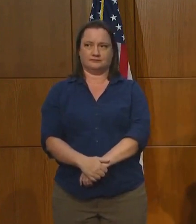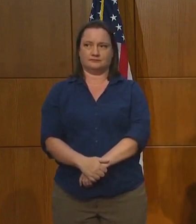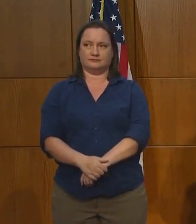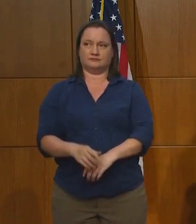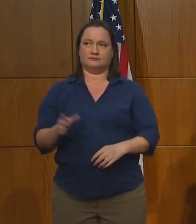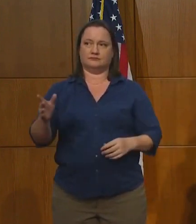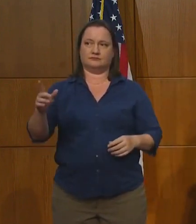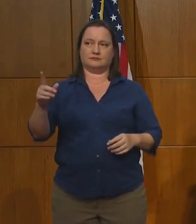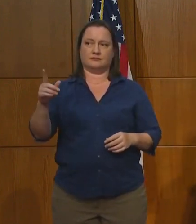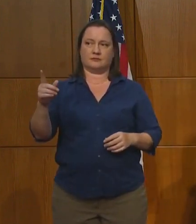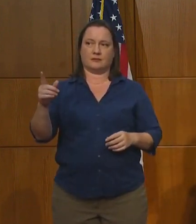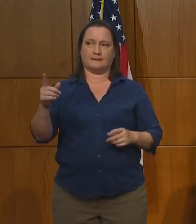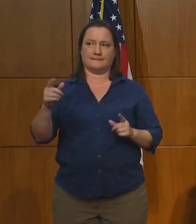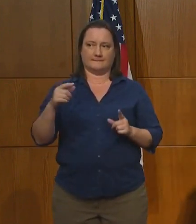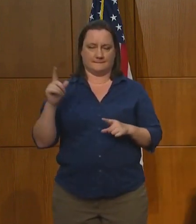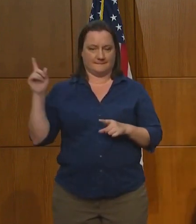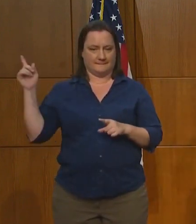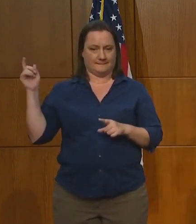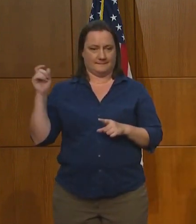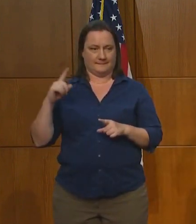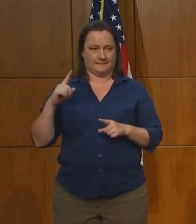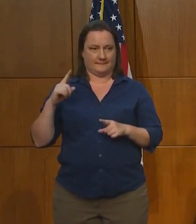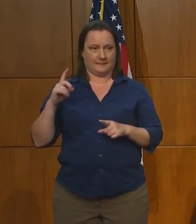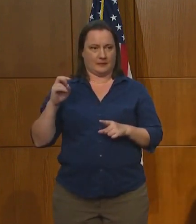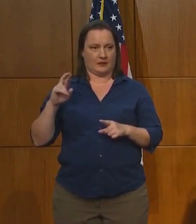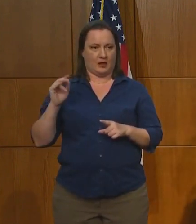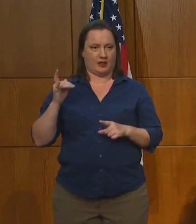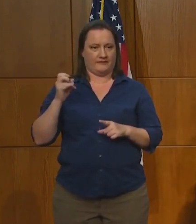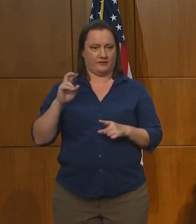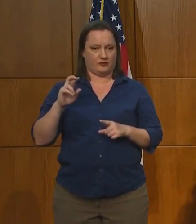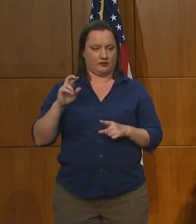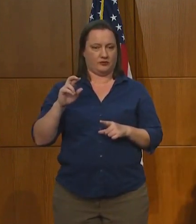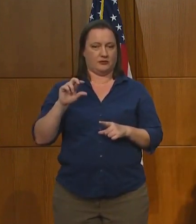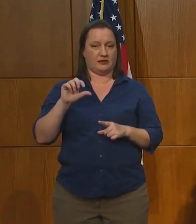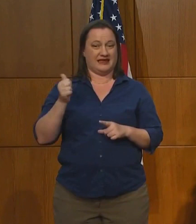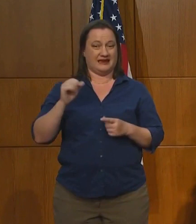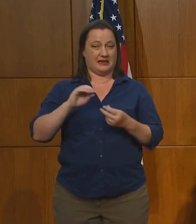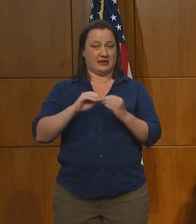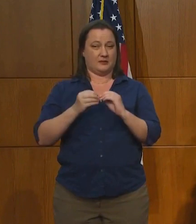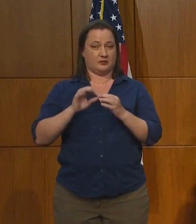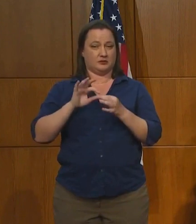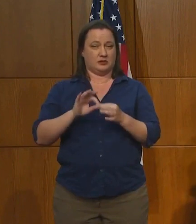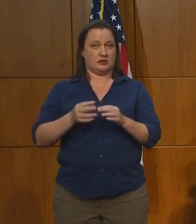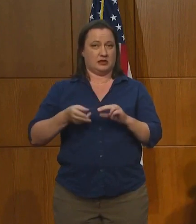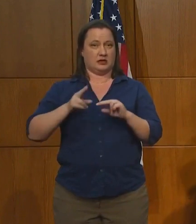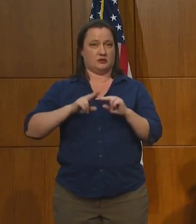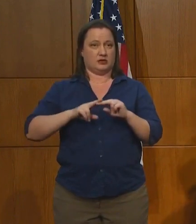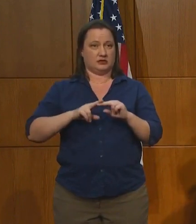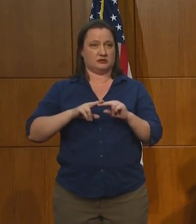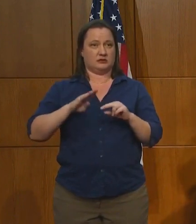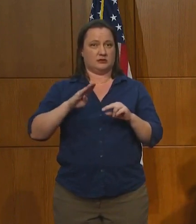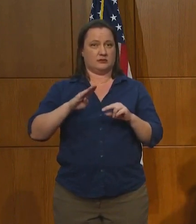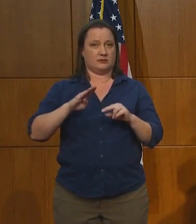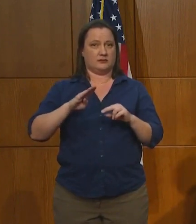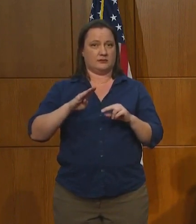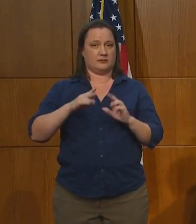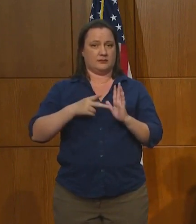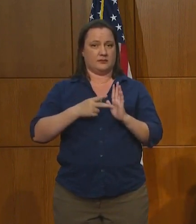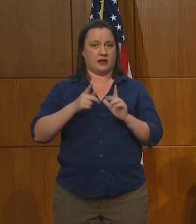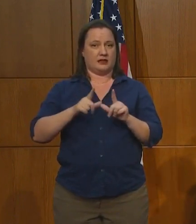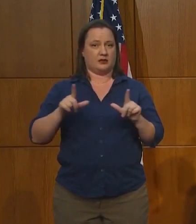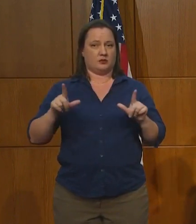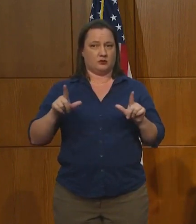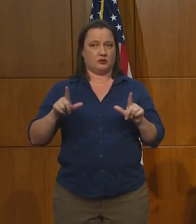Governor, for those business. And Dr. Oliver, do you have any numbers related to the increase of bilingual contact tracers that are being